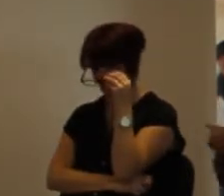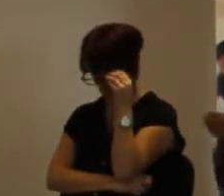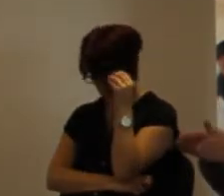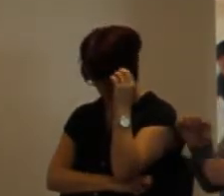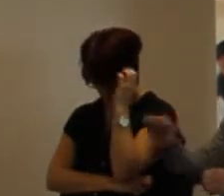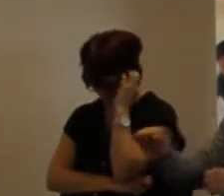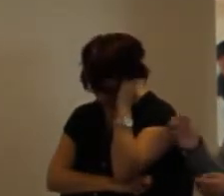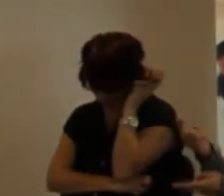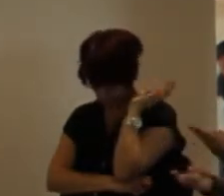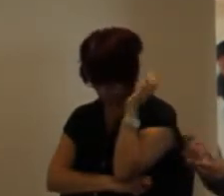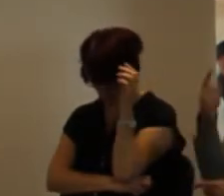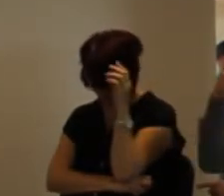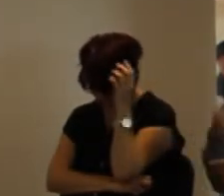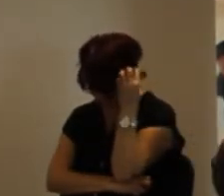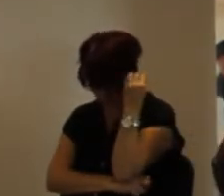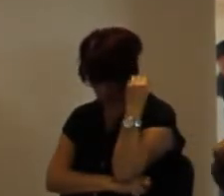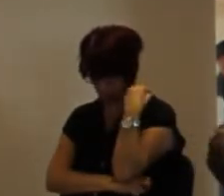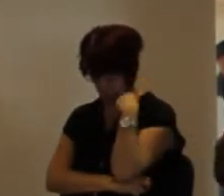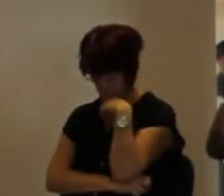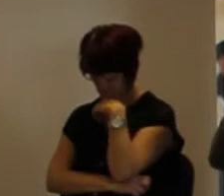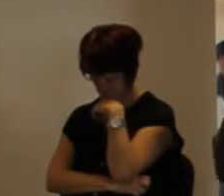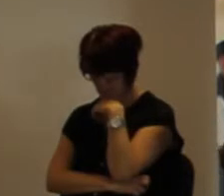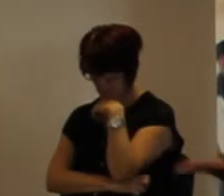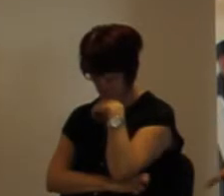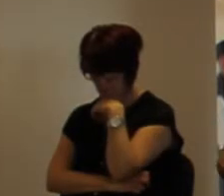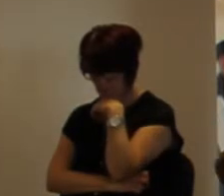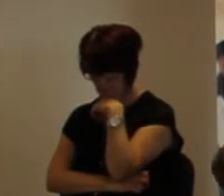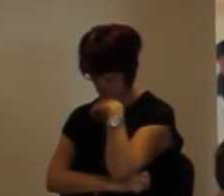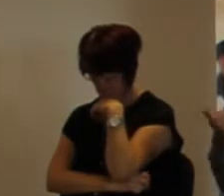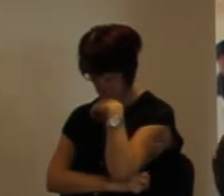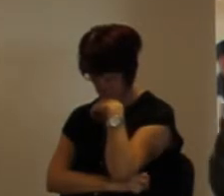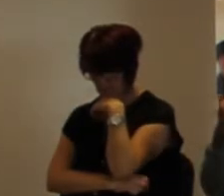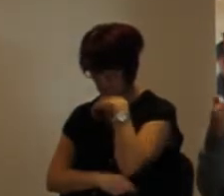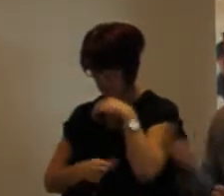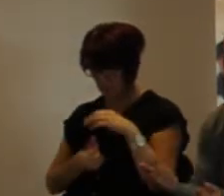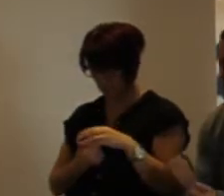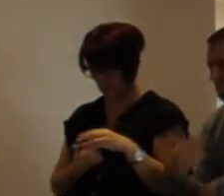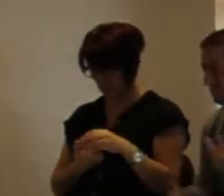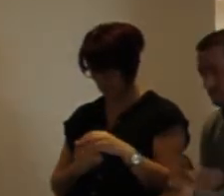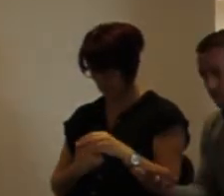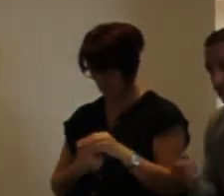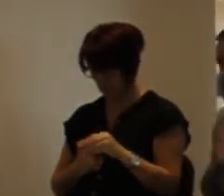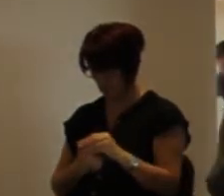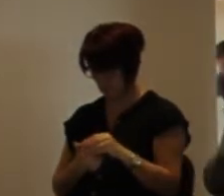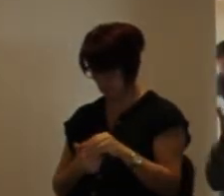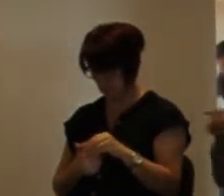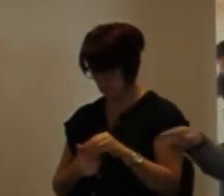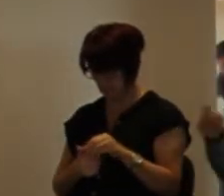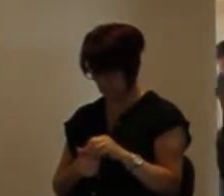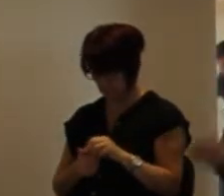different demands on learners. So there may be, if you had a learner with dyslexia, for